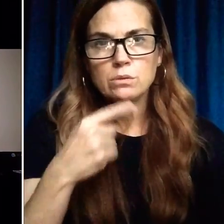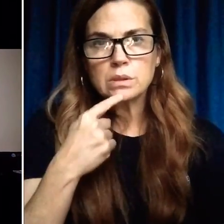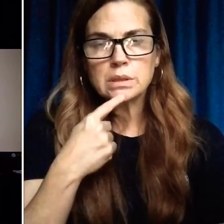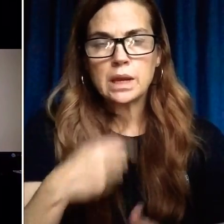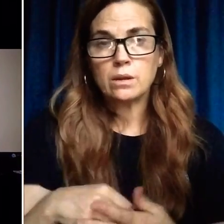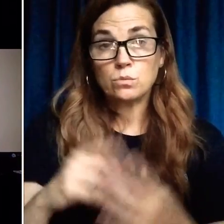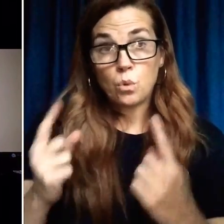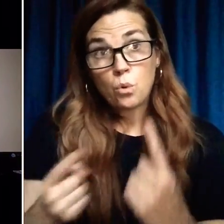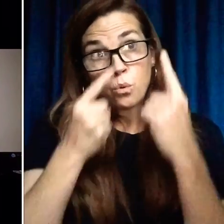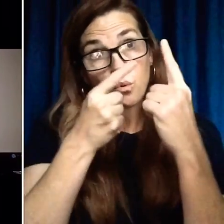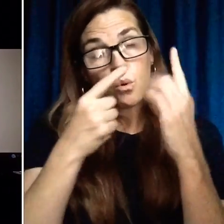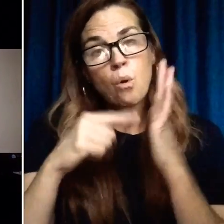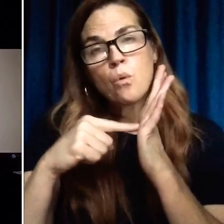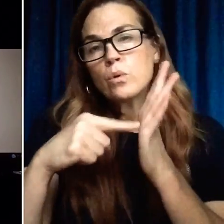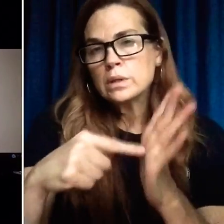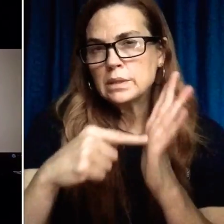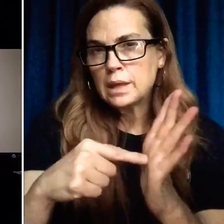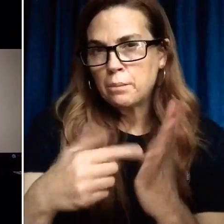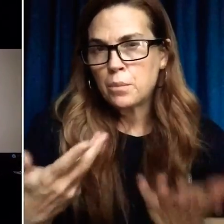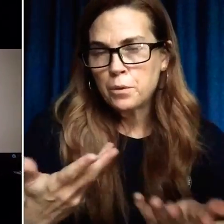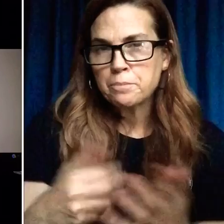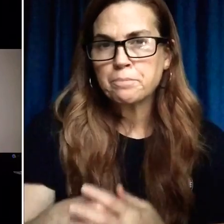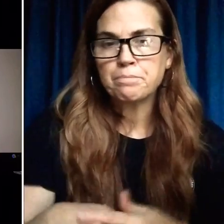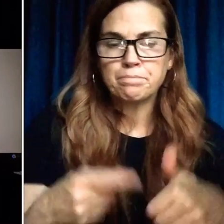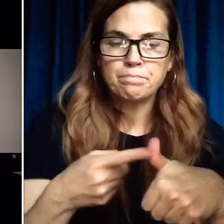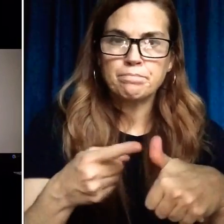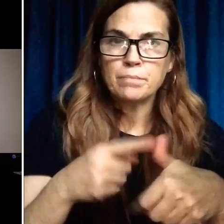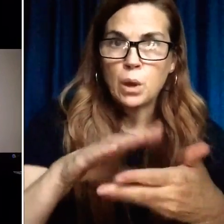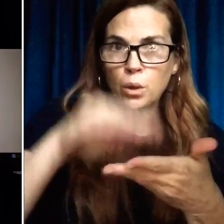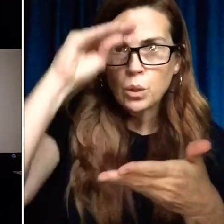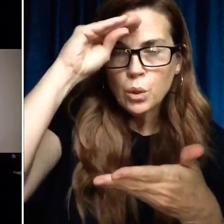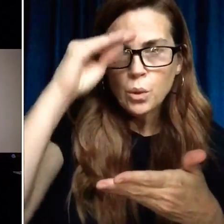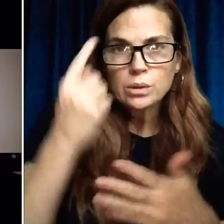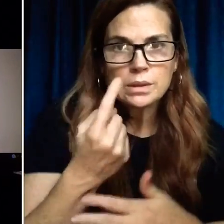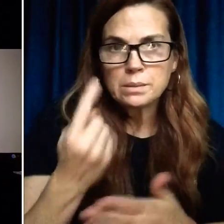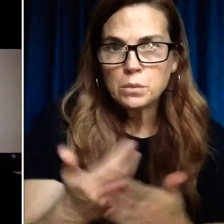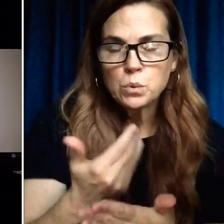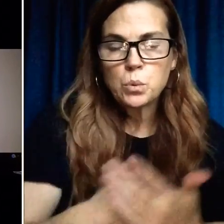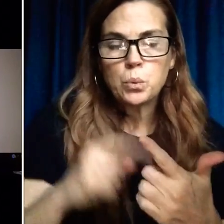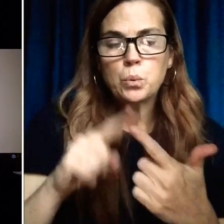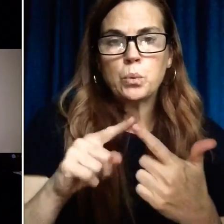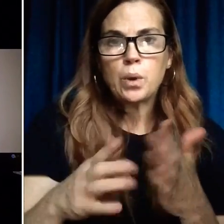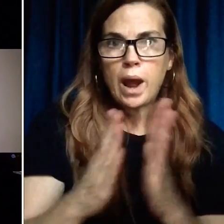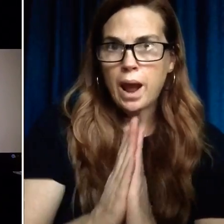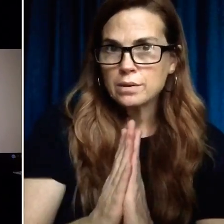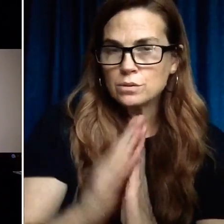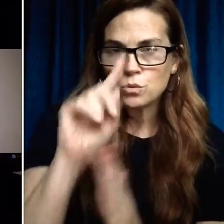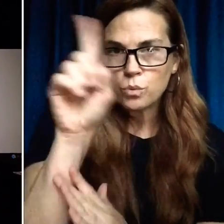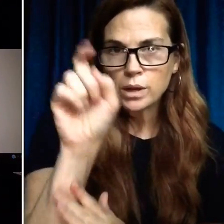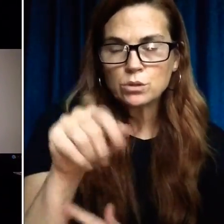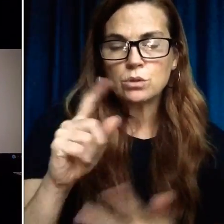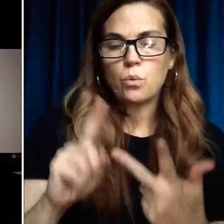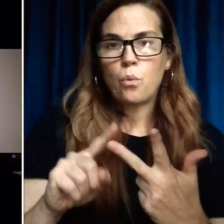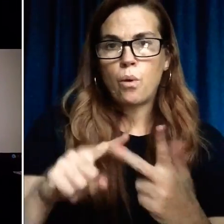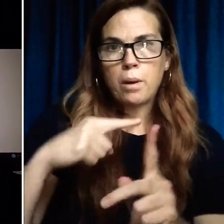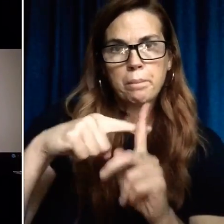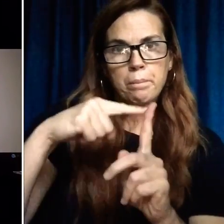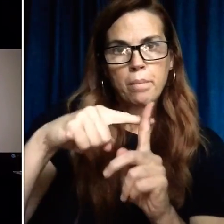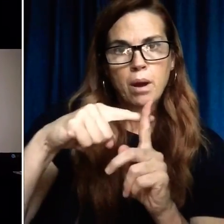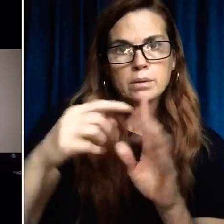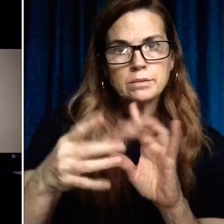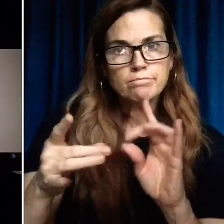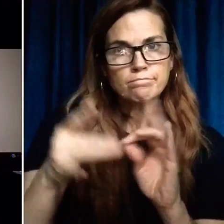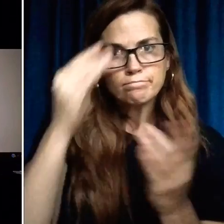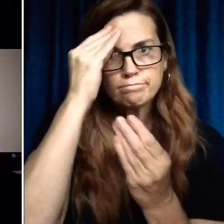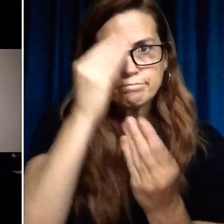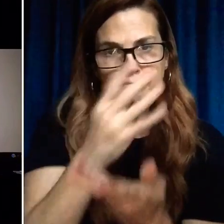teacher is saying. Here are a few examples of goals you can set. Learn one new thing. Ask one big question.